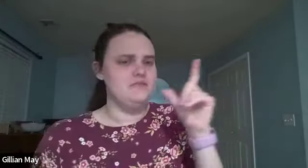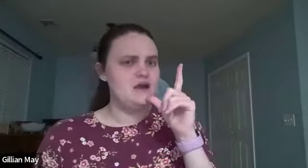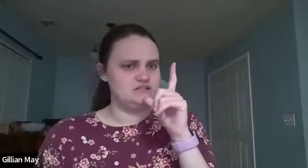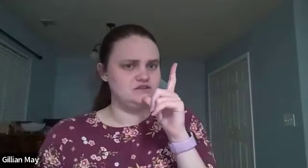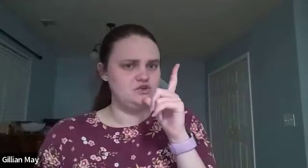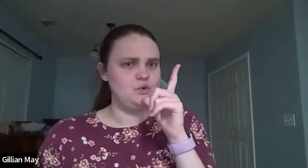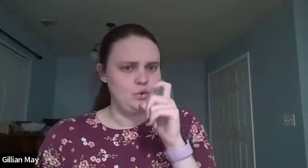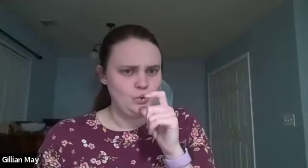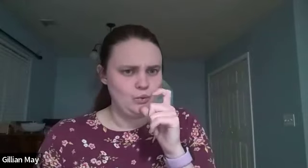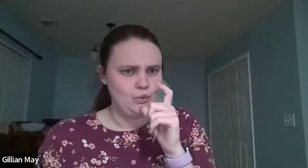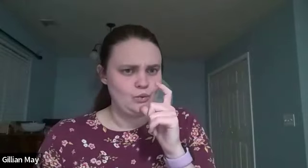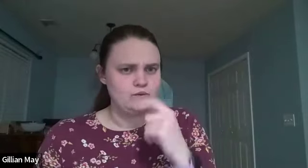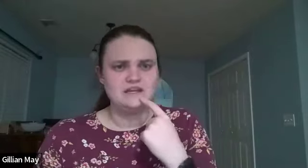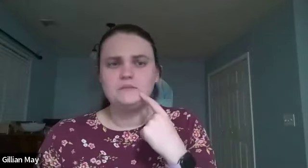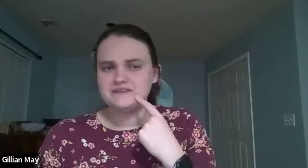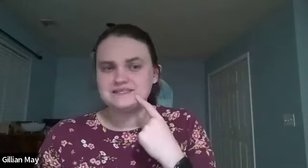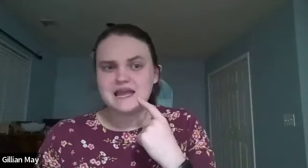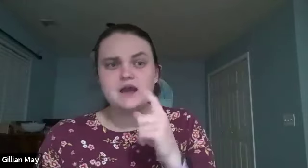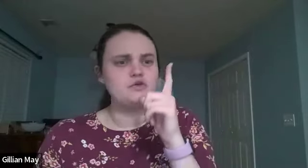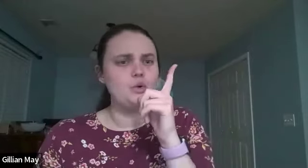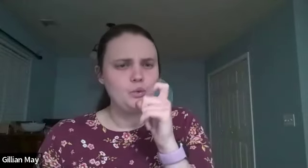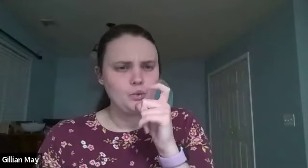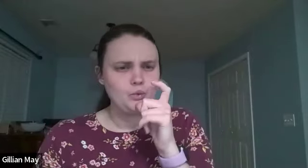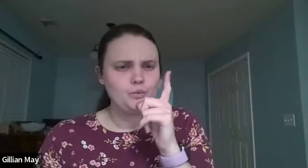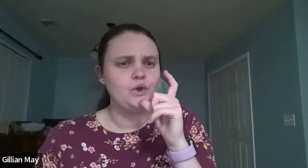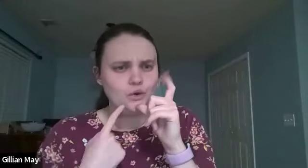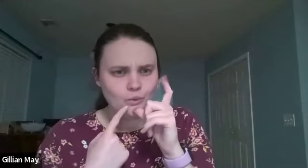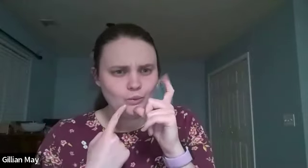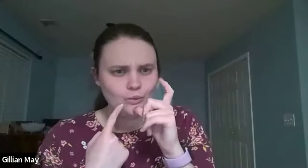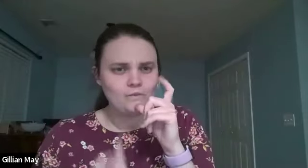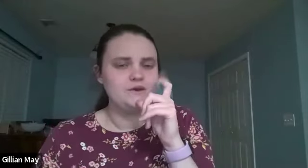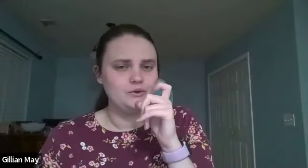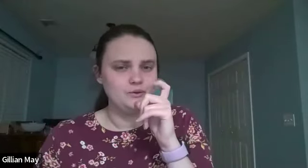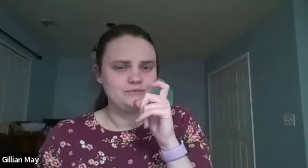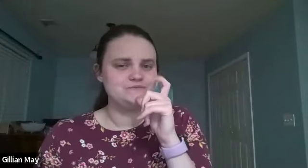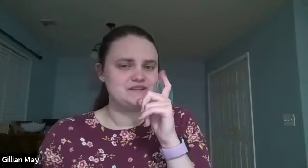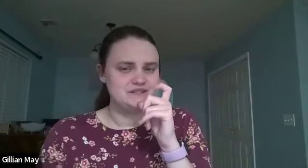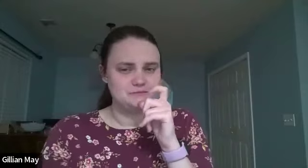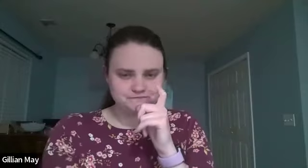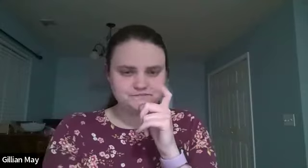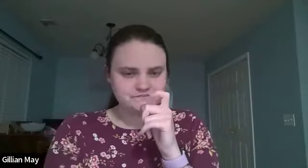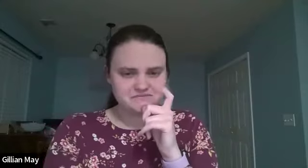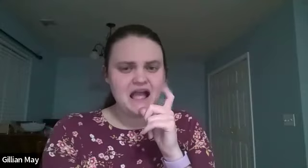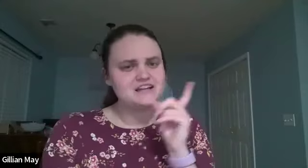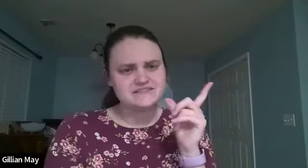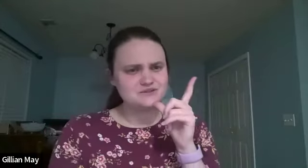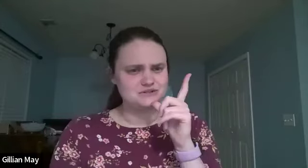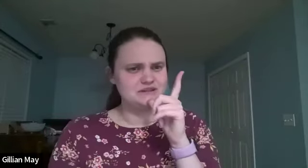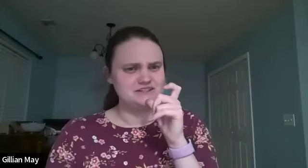all still do who. They don't make the sound, but they'll go who. So I just think that's always really